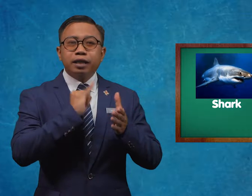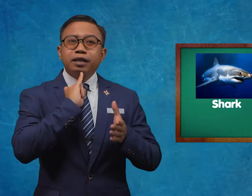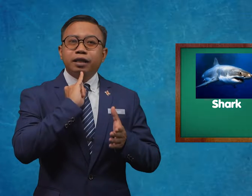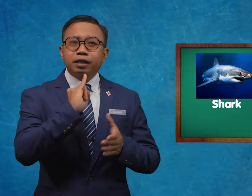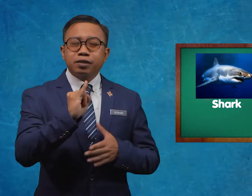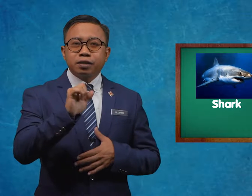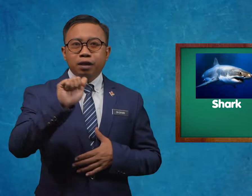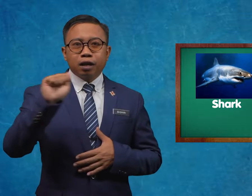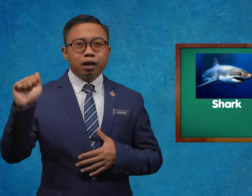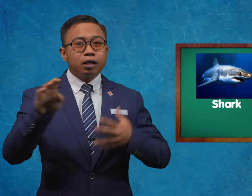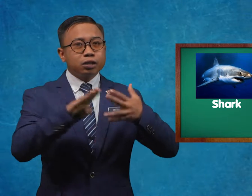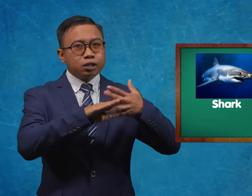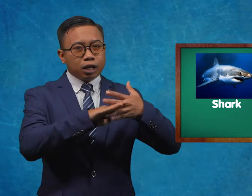It is a shark.